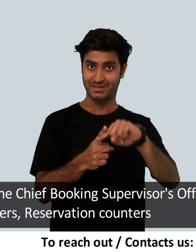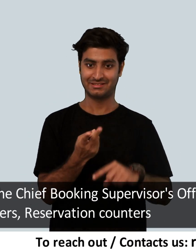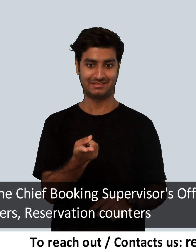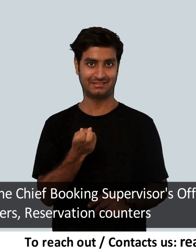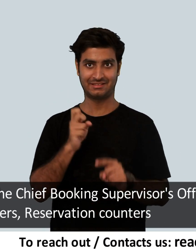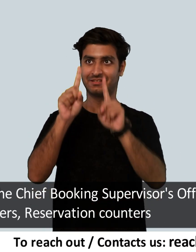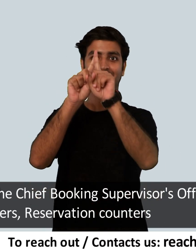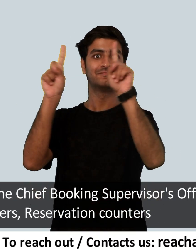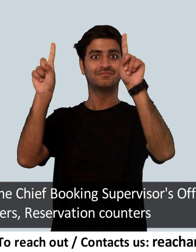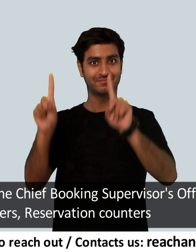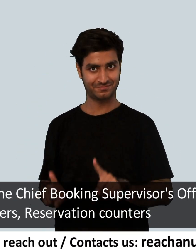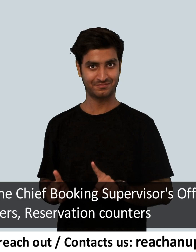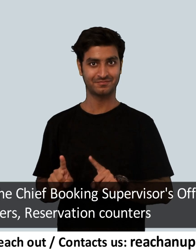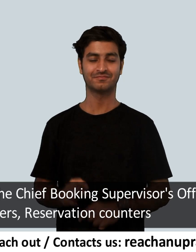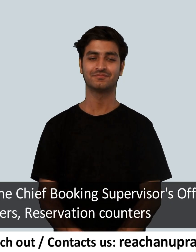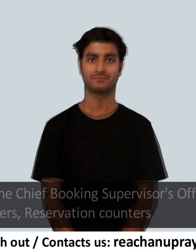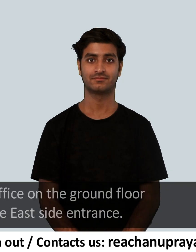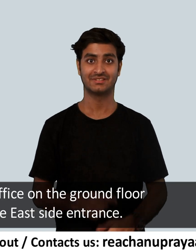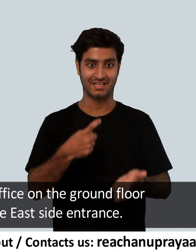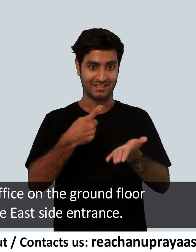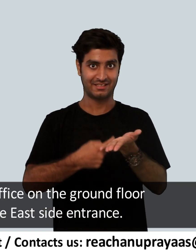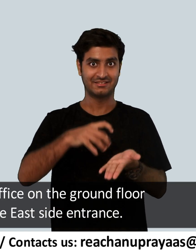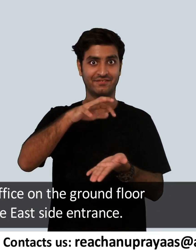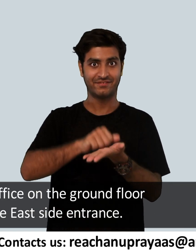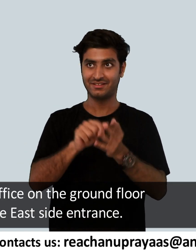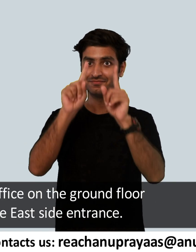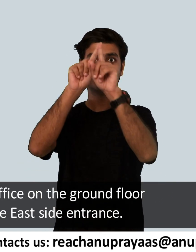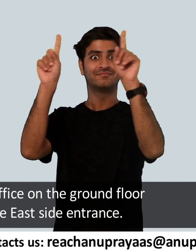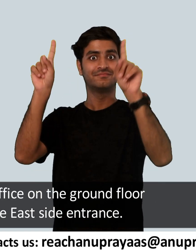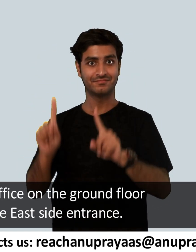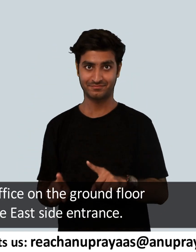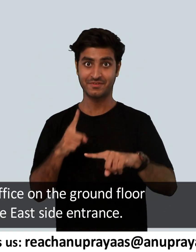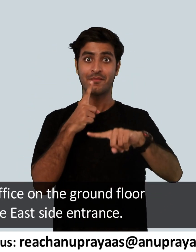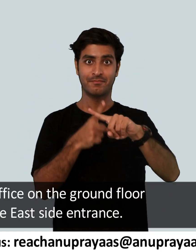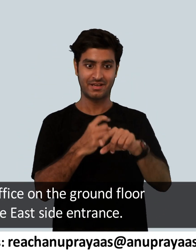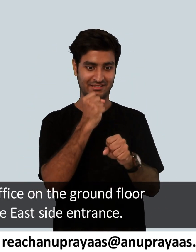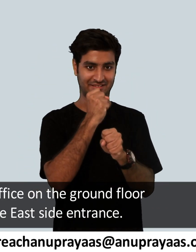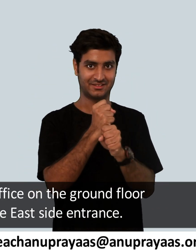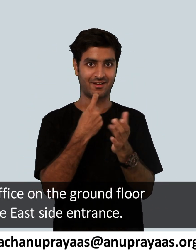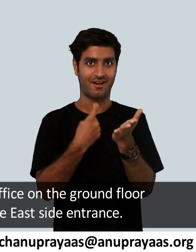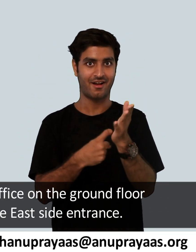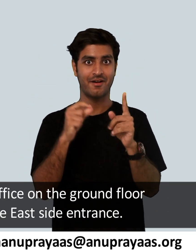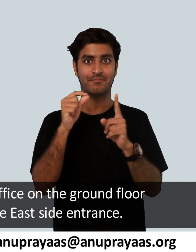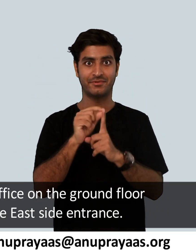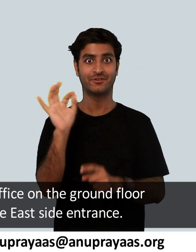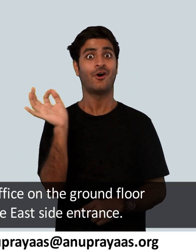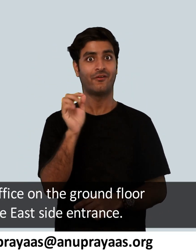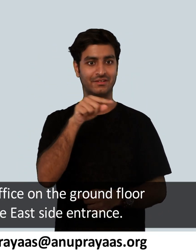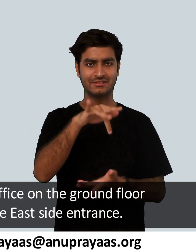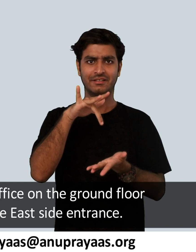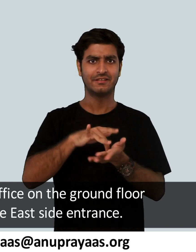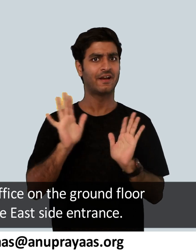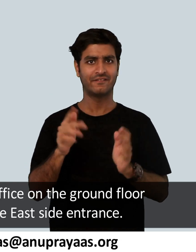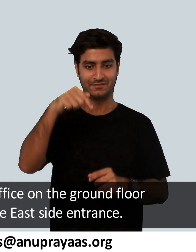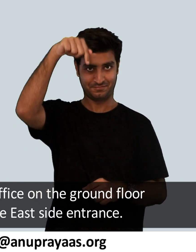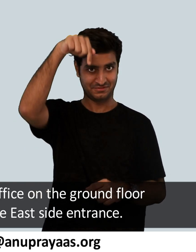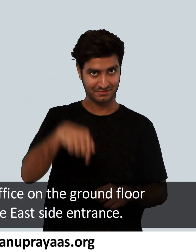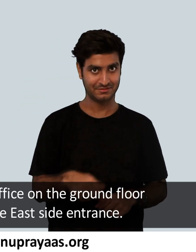ticket counters, reservation counters and GRP office on the ground floor from east side entrance.